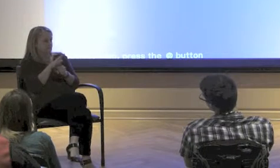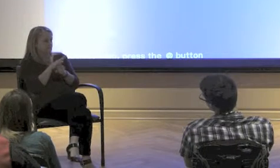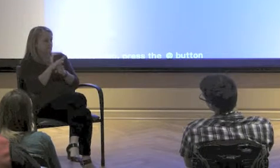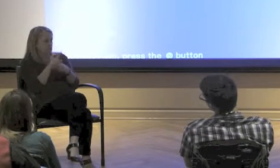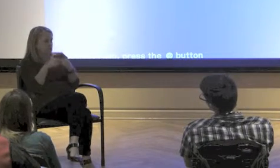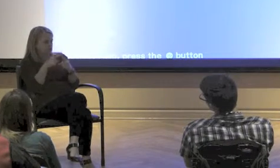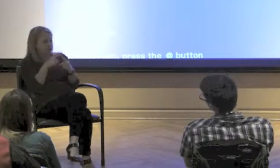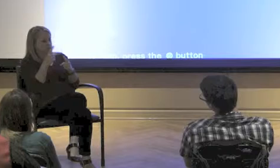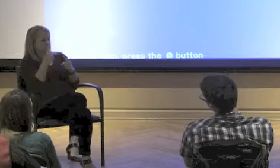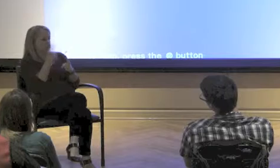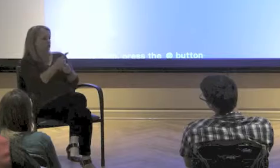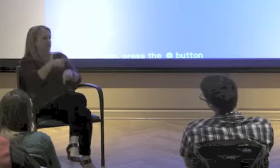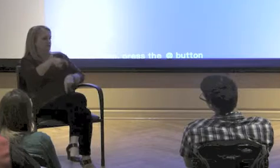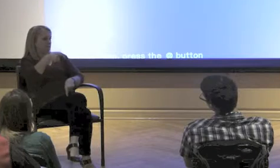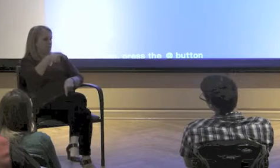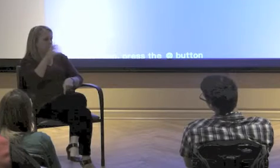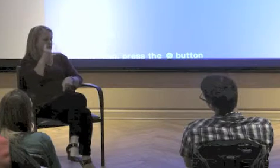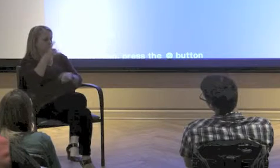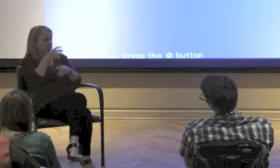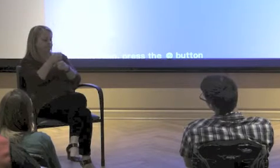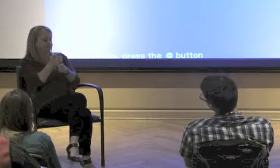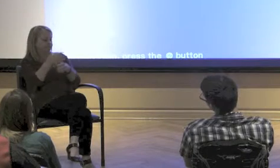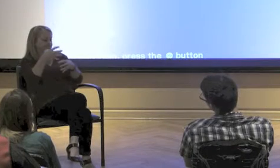when the proper time arises.